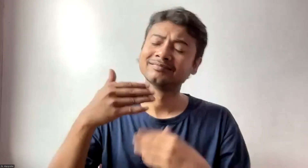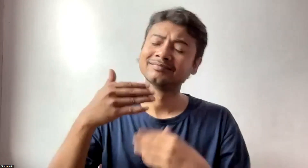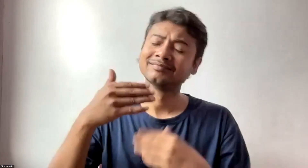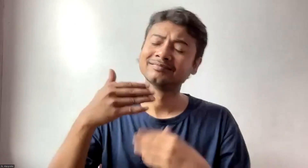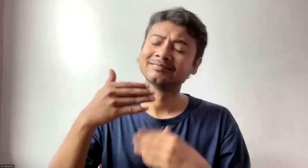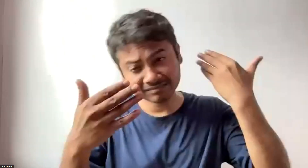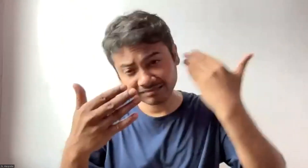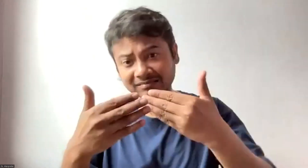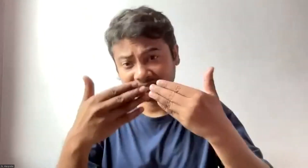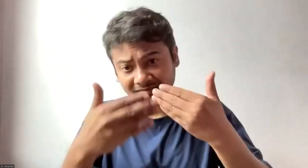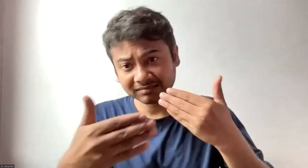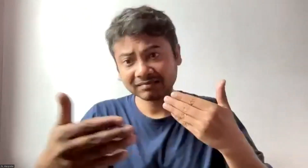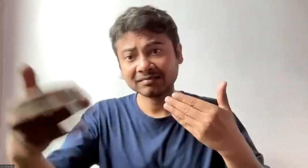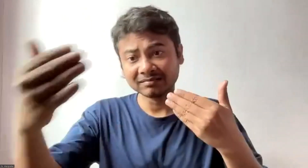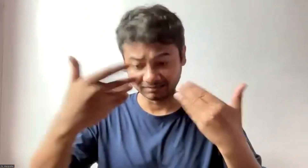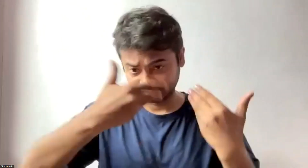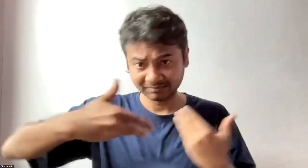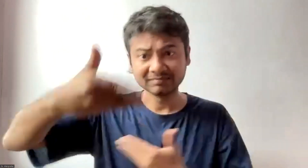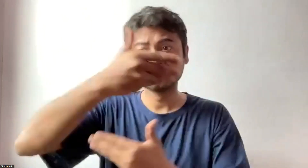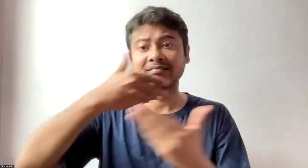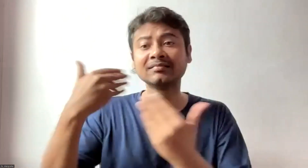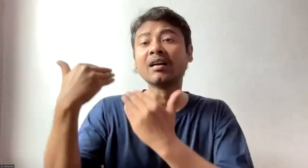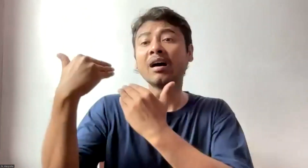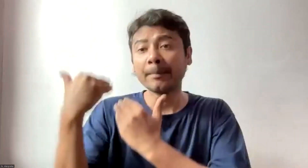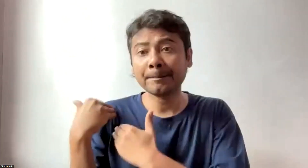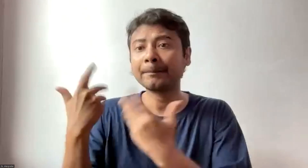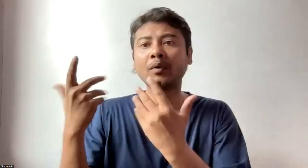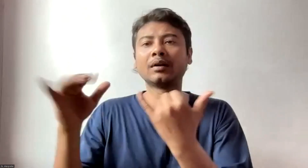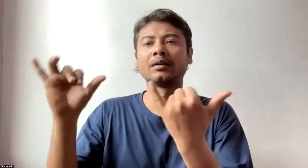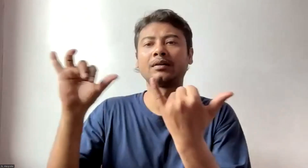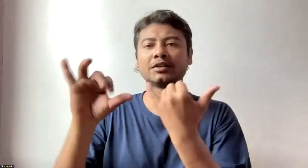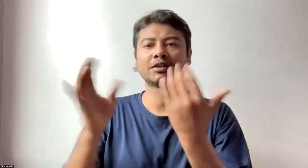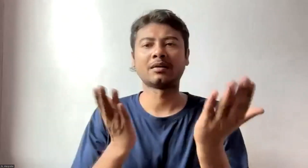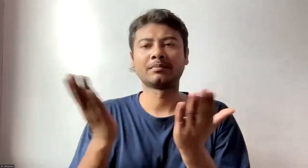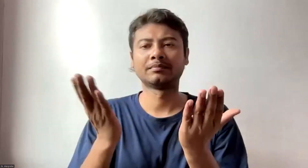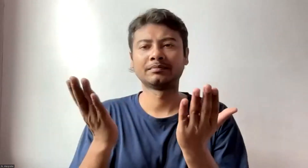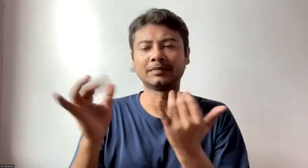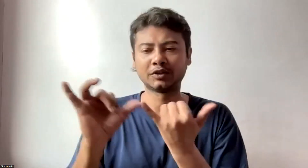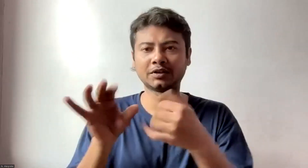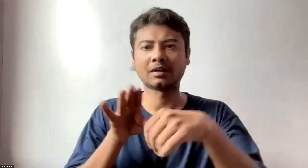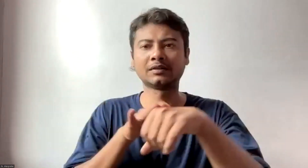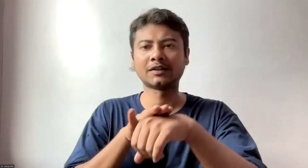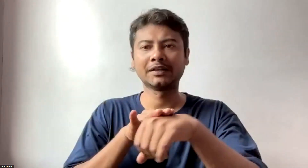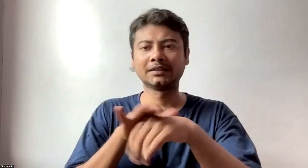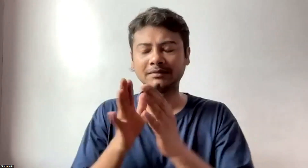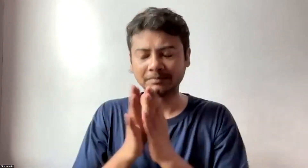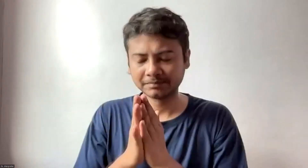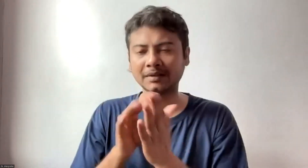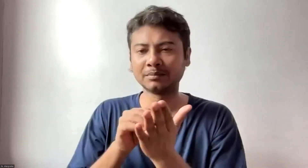to serve Krishna. And once we understand that, we will slowly start developing our love with Him.